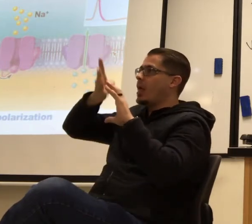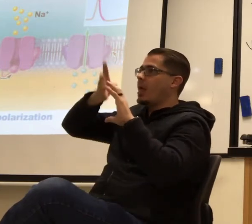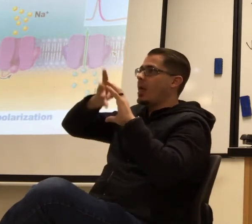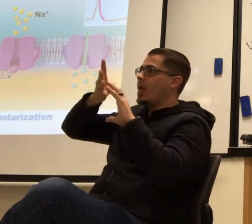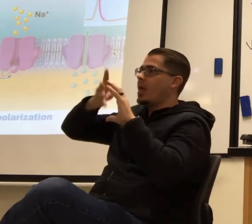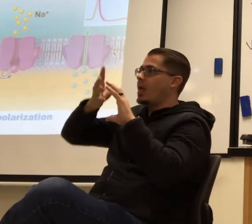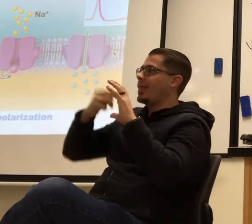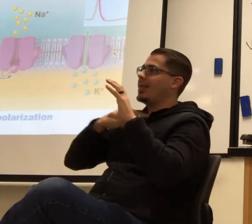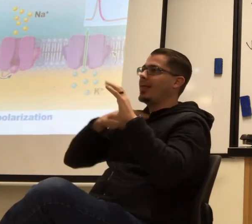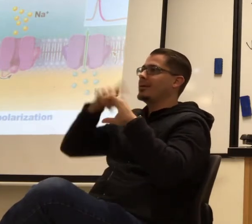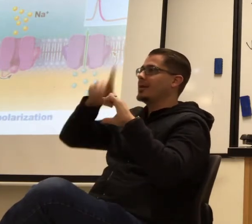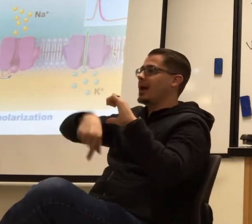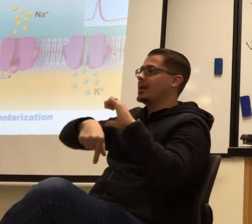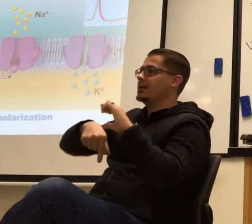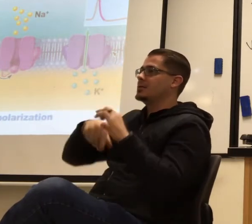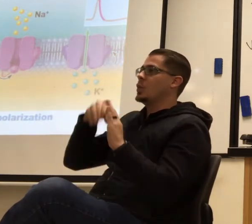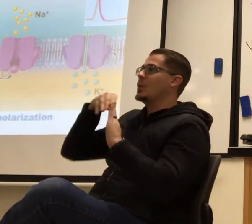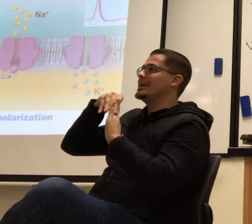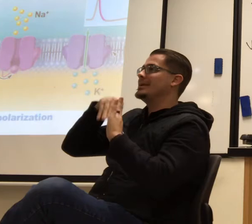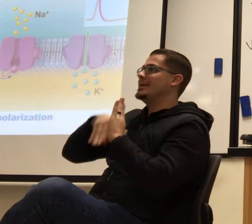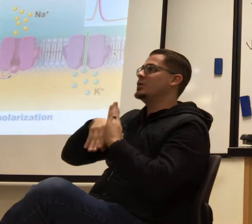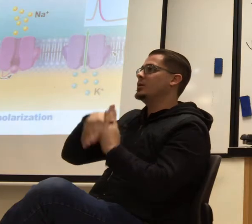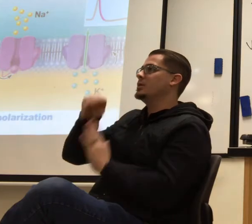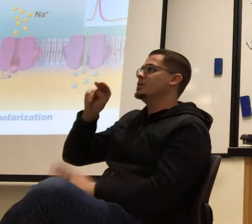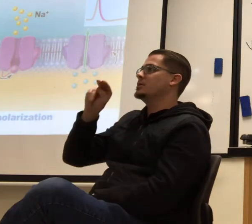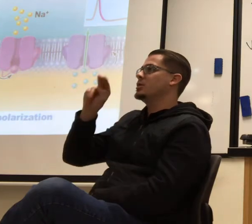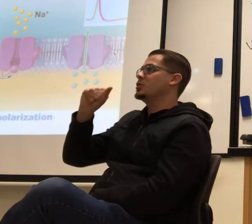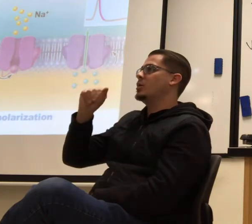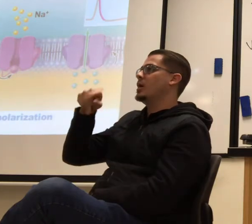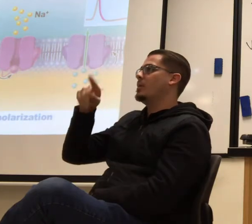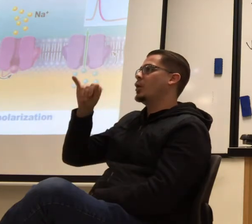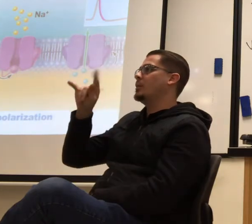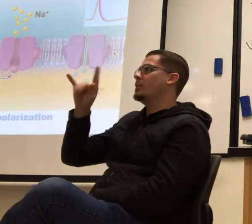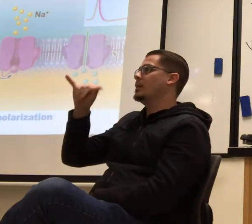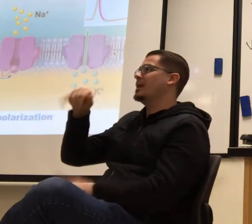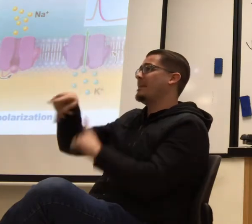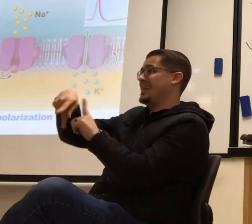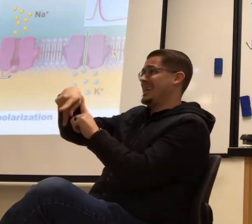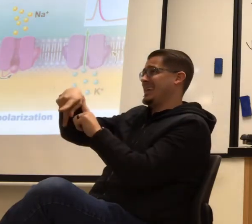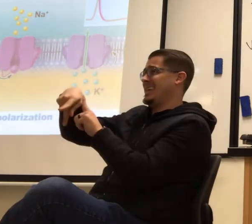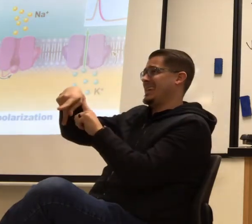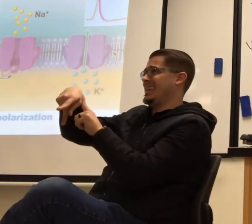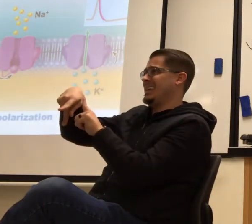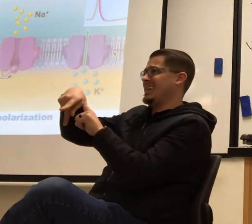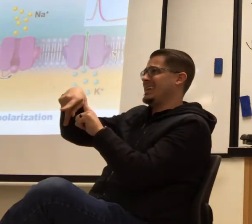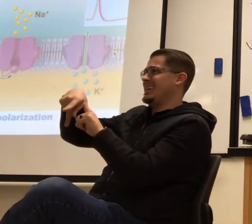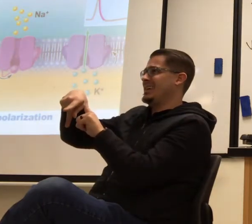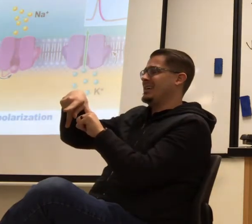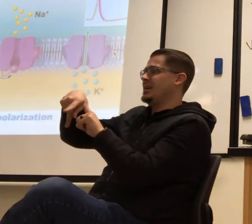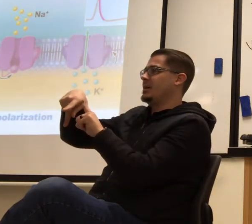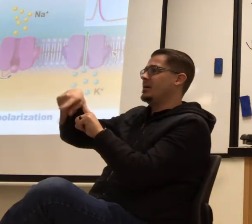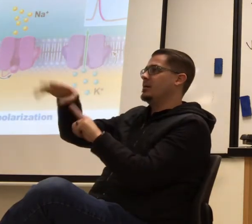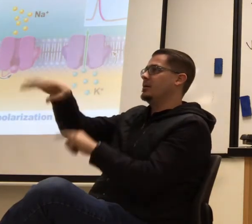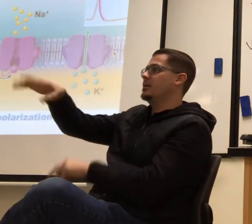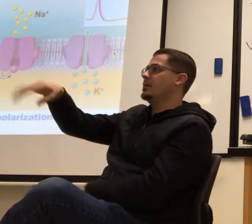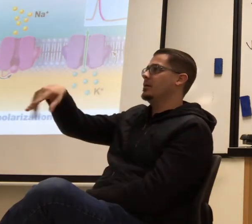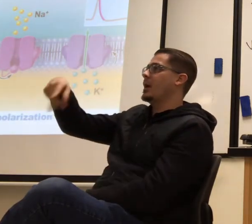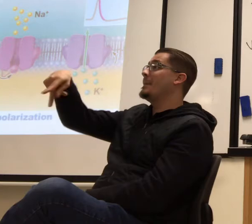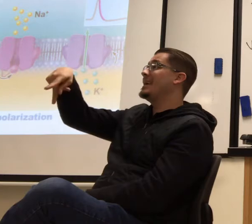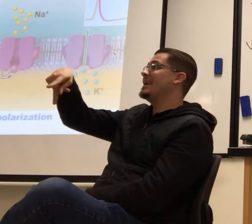decreased sodium permeability. I'll put P is for permeability in this lecture. I should write that at least once so you have it in your